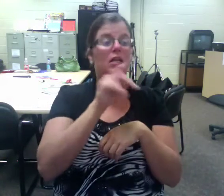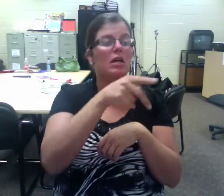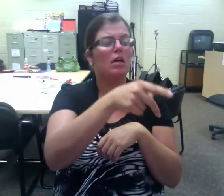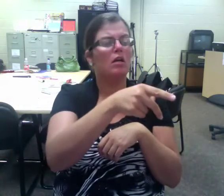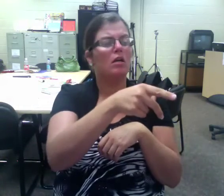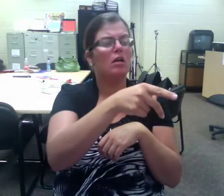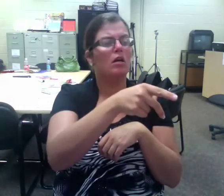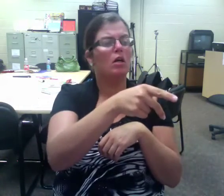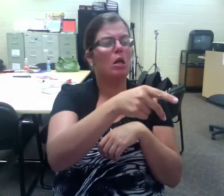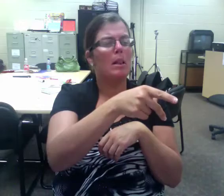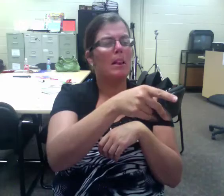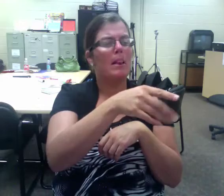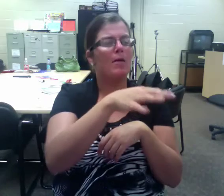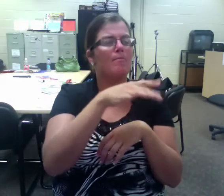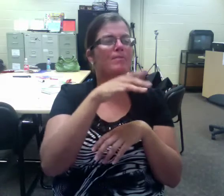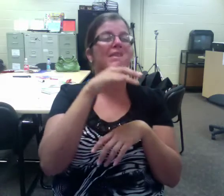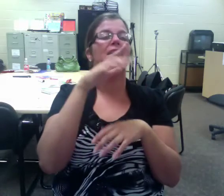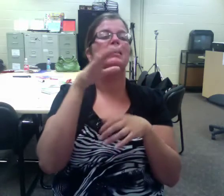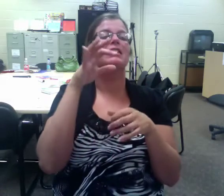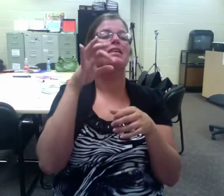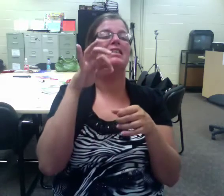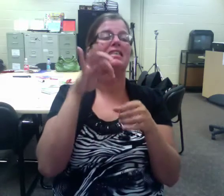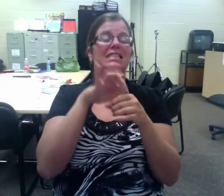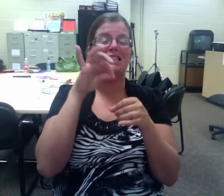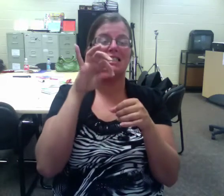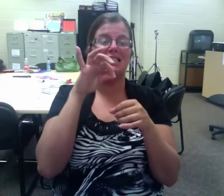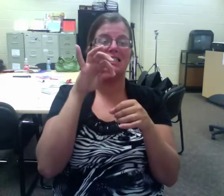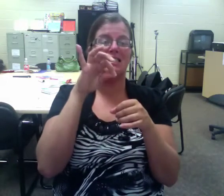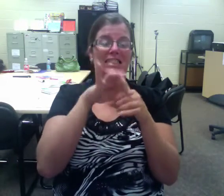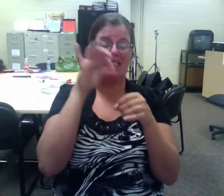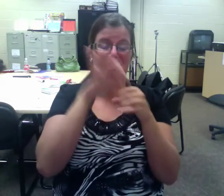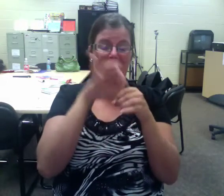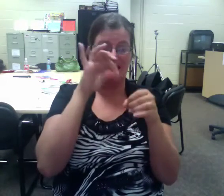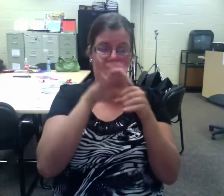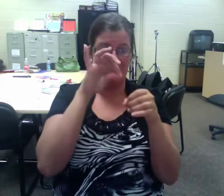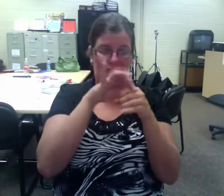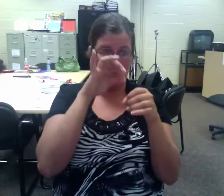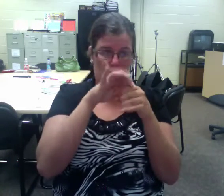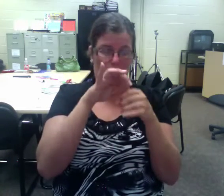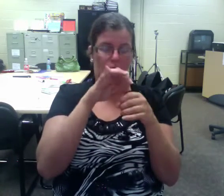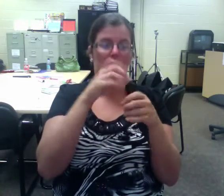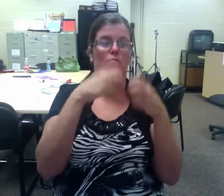Okay, tea was a problem earlier, wasn't it? We didn't want to pay that tax on tea. Test.